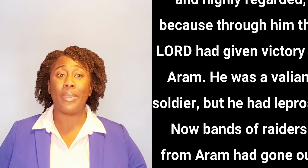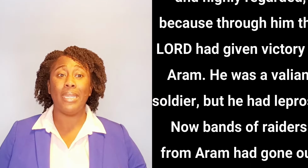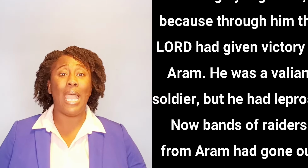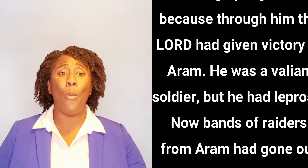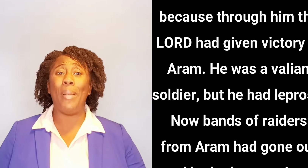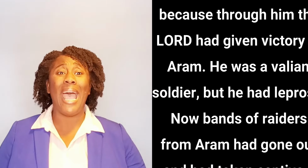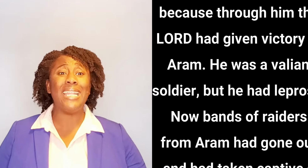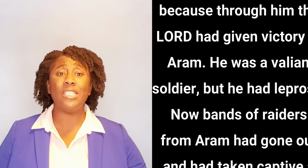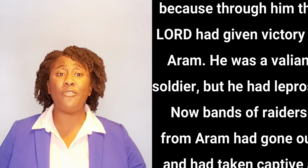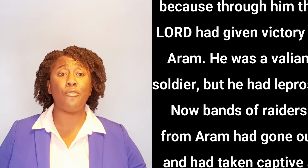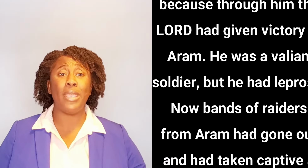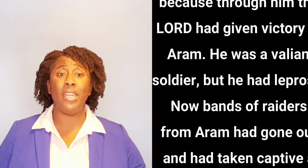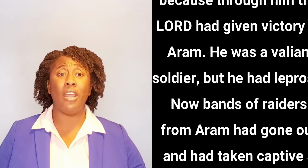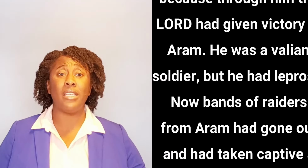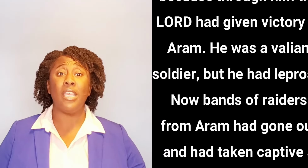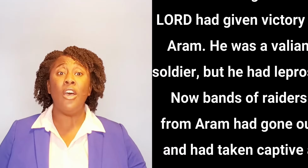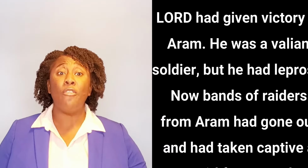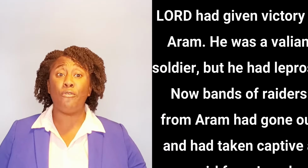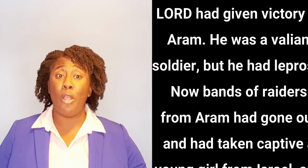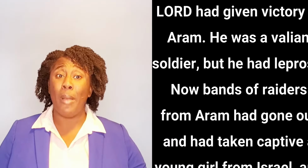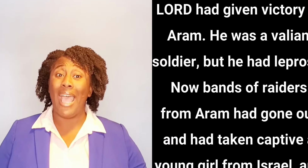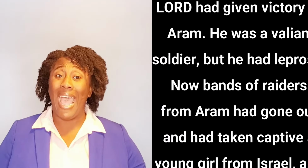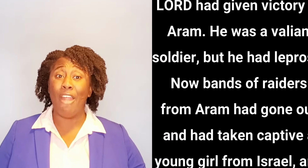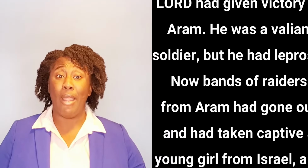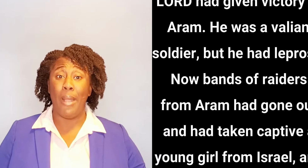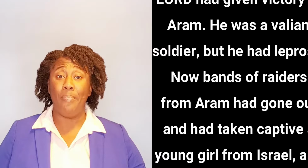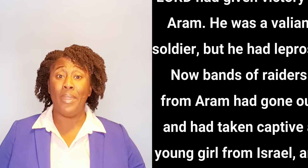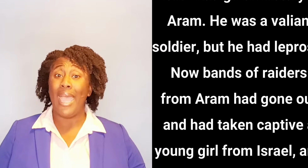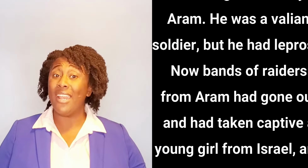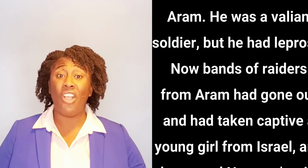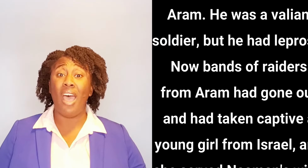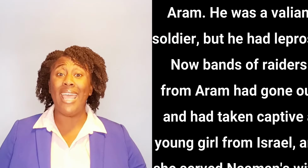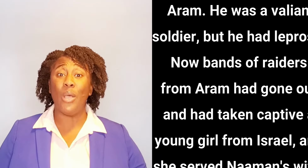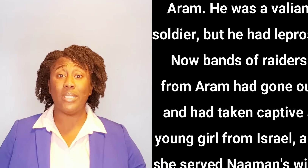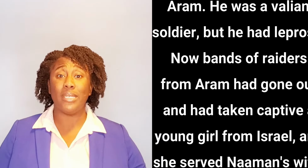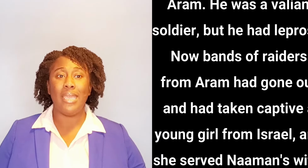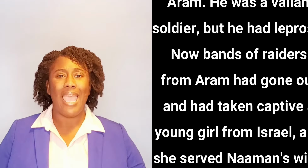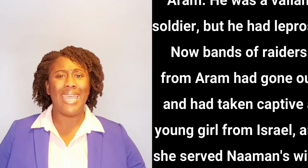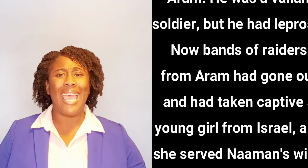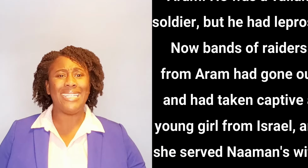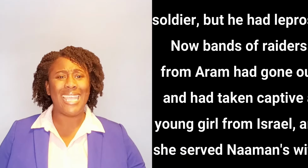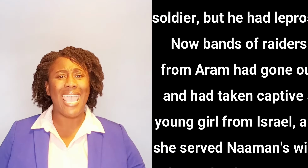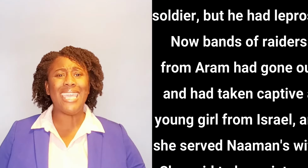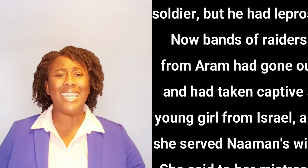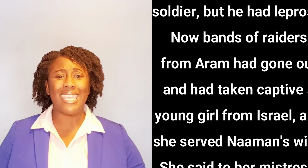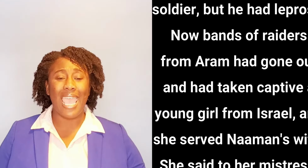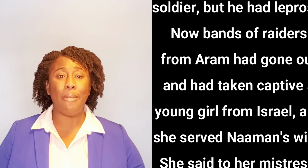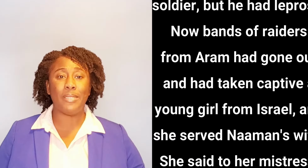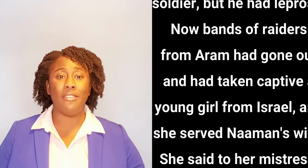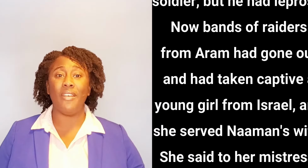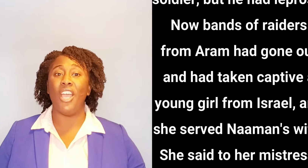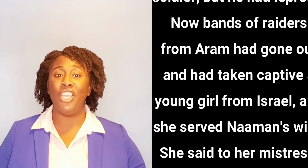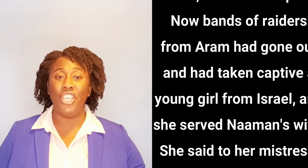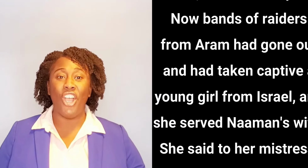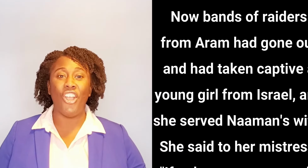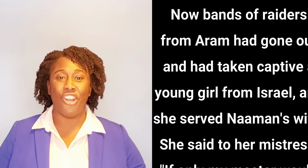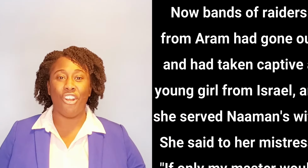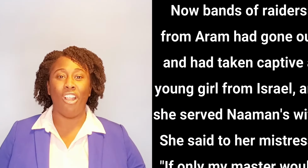Now bands of raiders from Aram had gone out and had taken captive a young girl